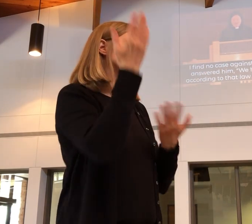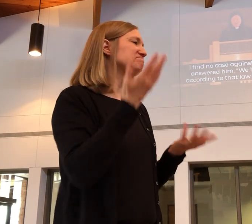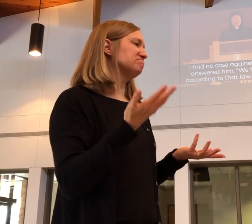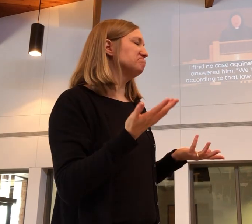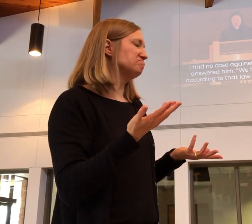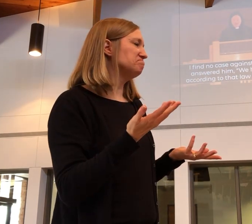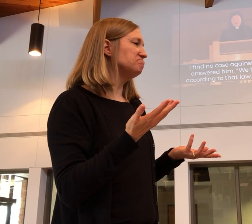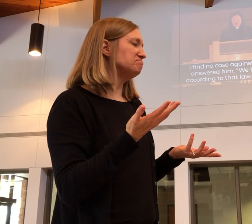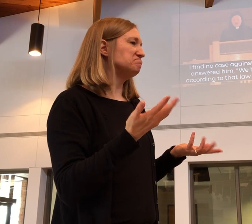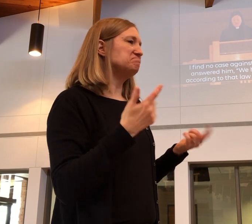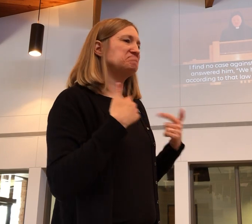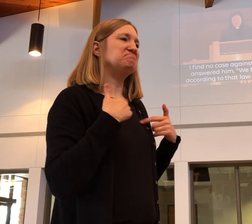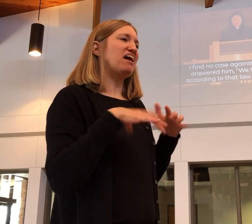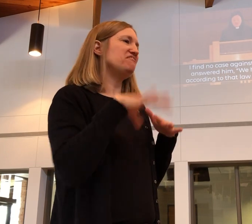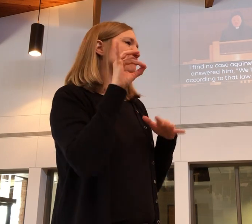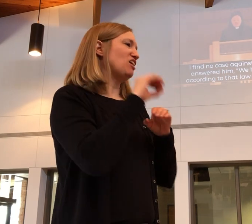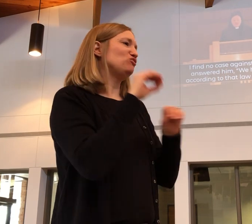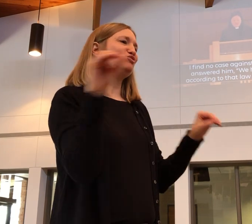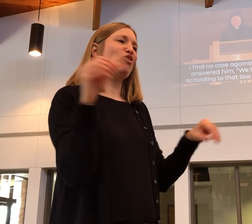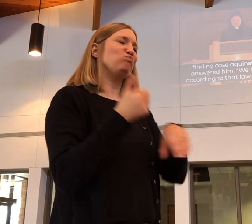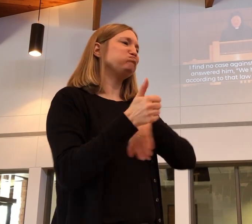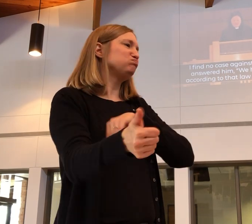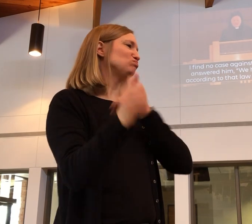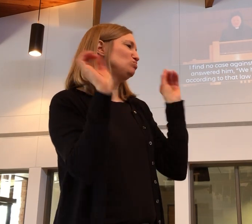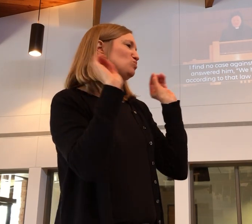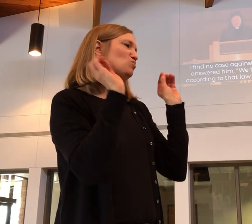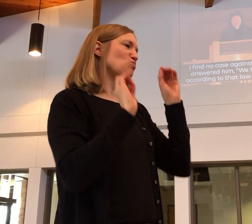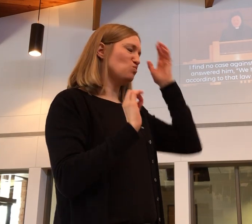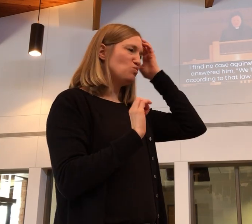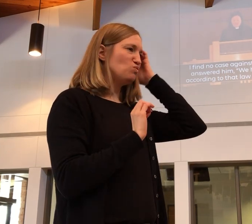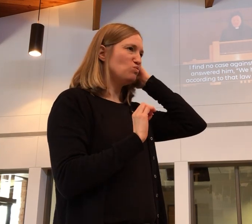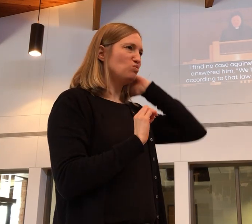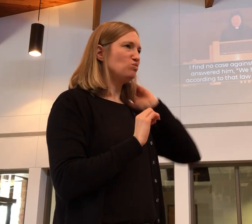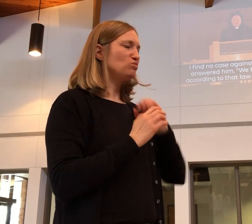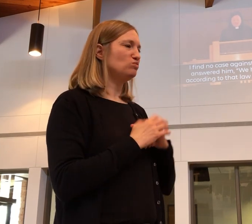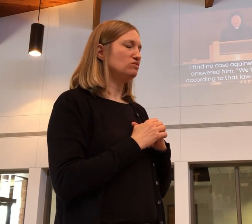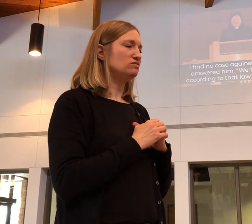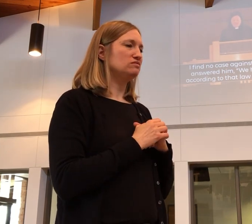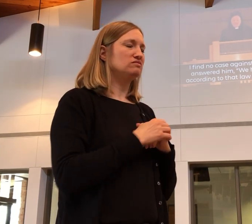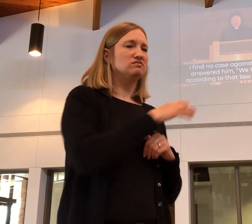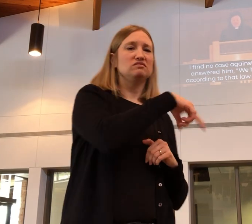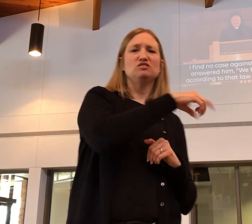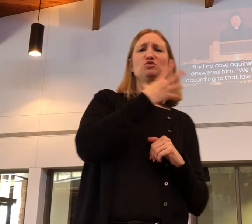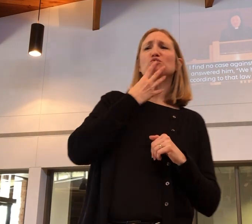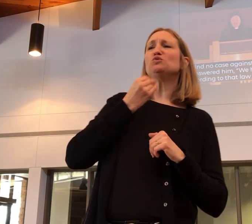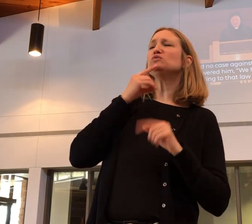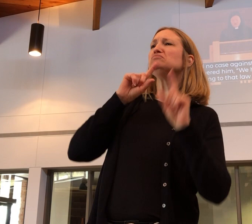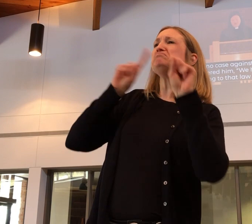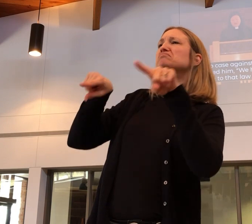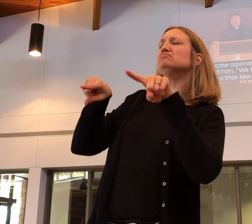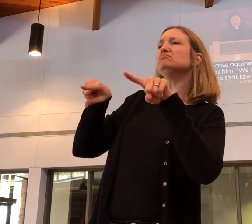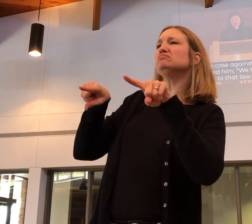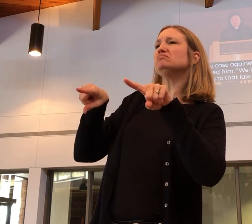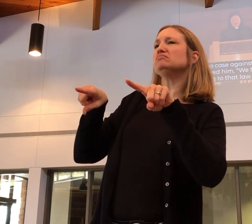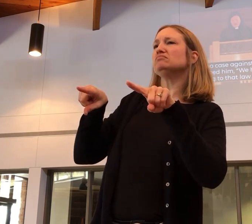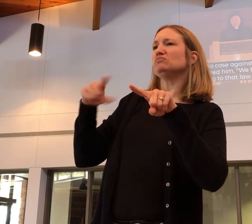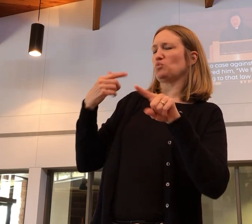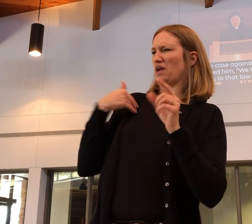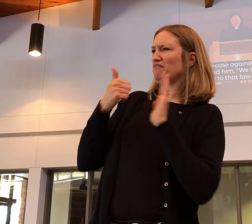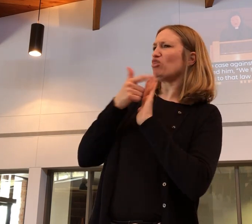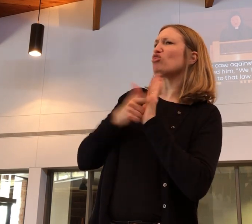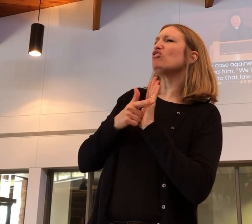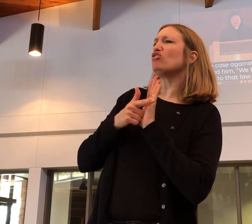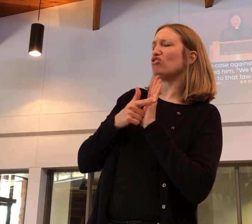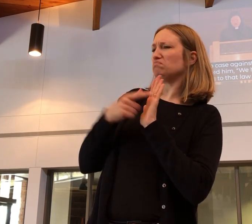crucify him. I find no case against him." The Jews answered him, "We have a law,